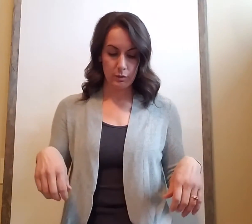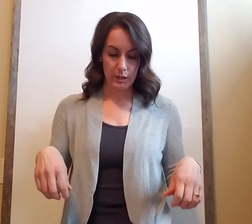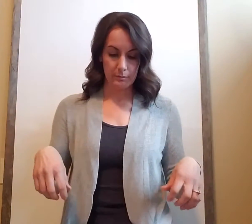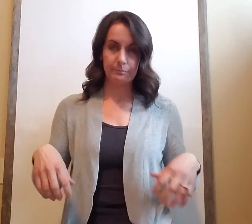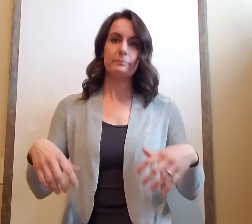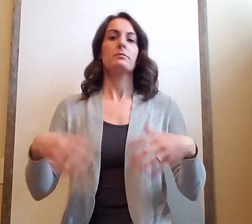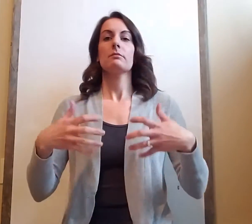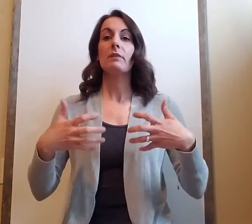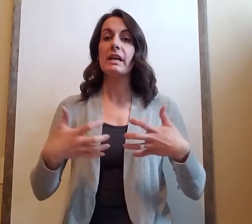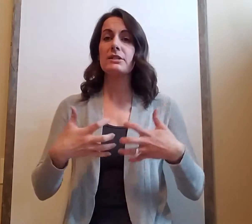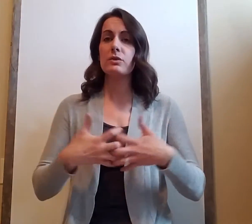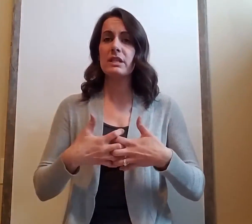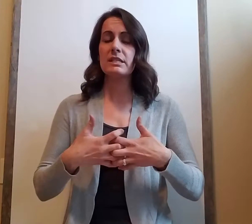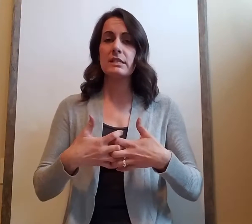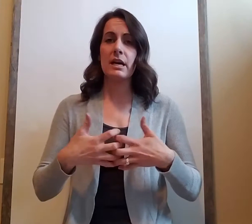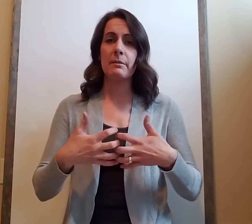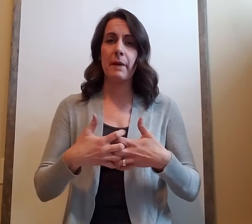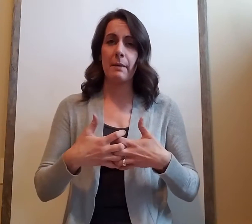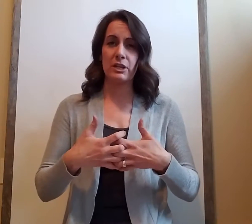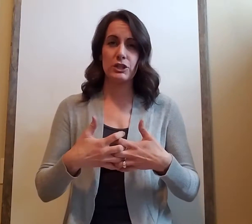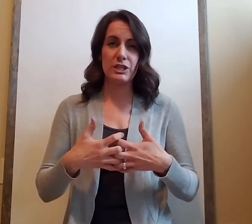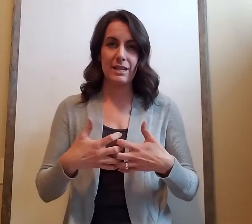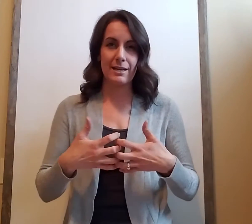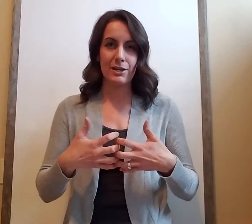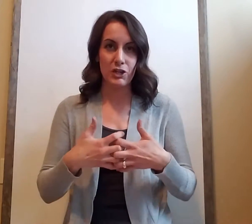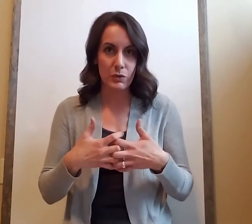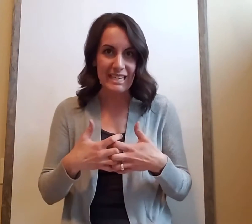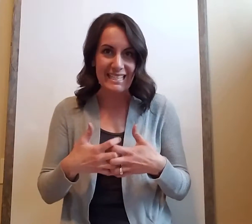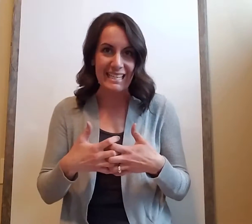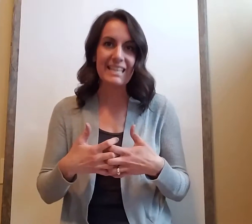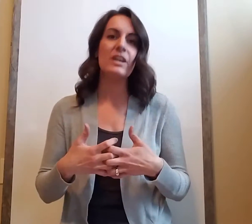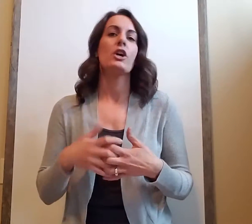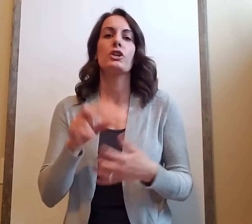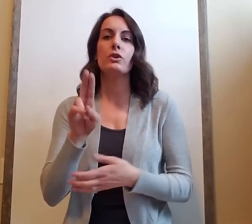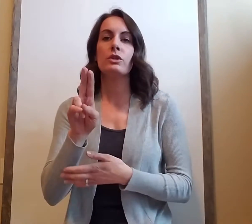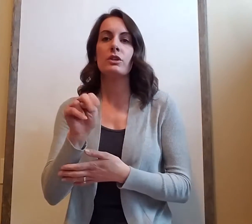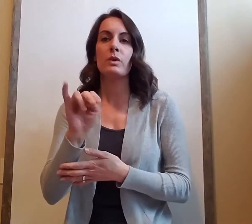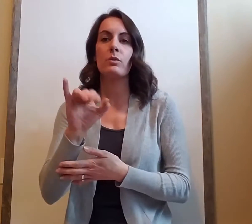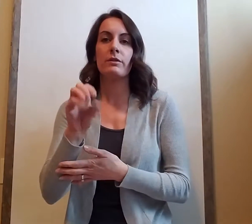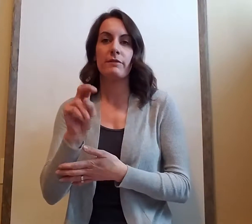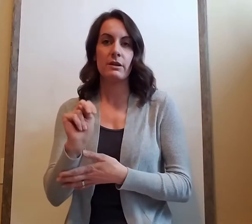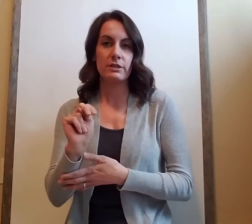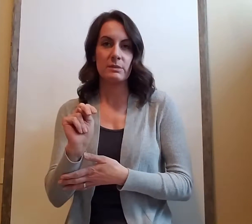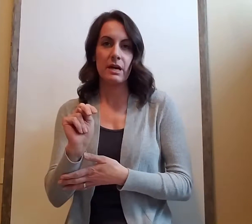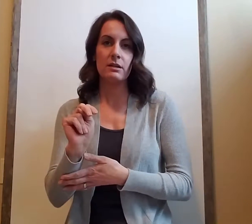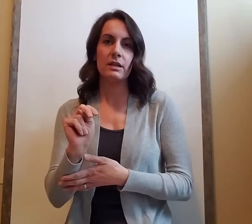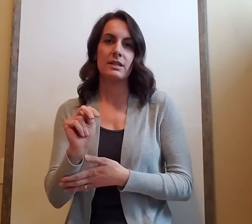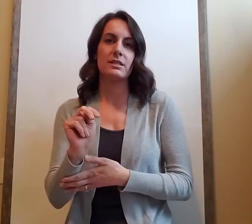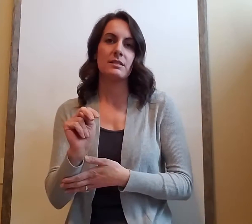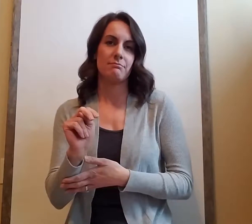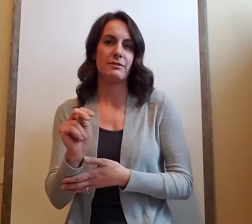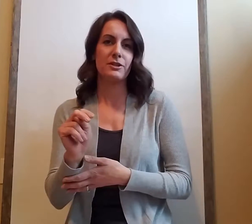union. And so in this, I'm actually signing unity. Union, we would finger spell, and that's